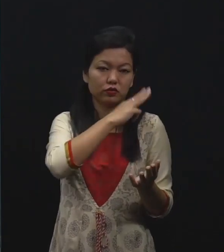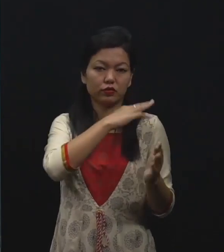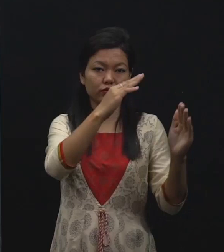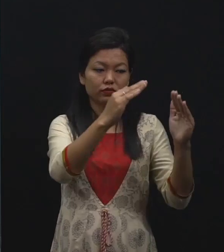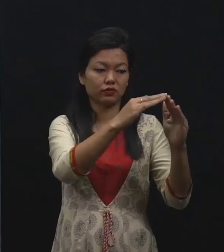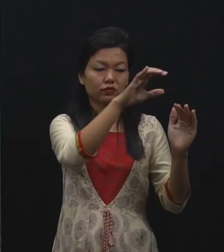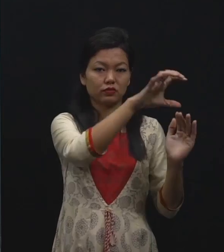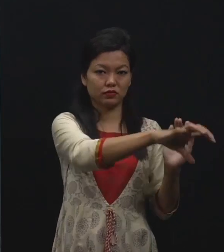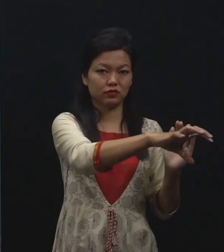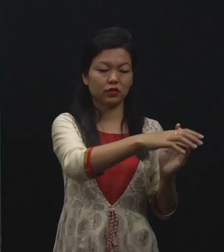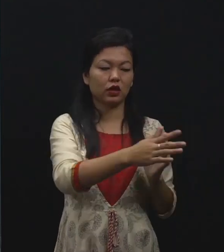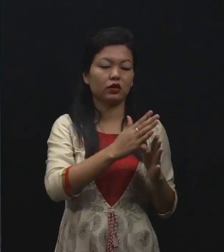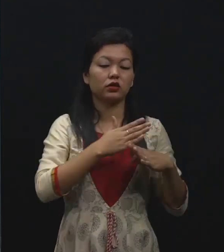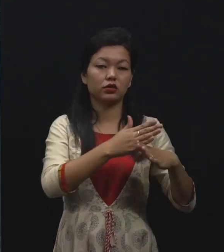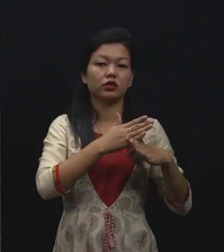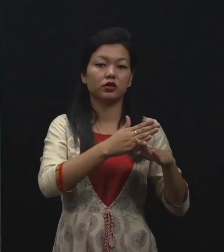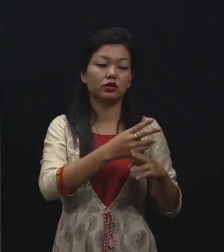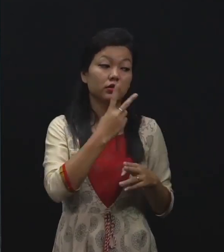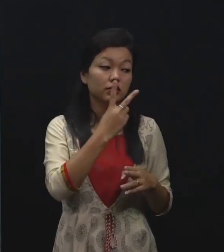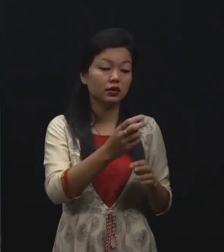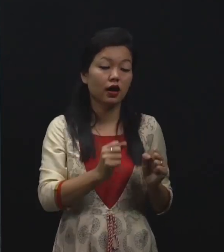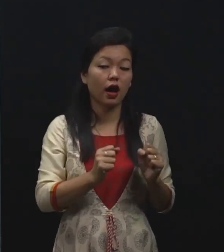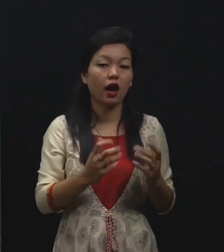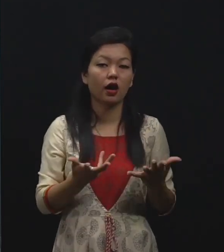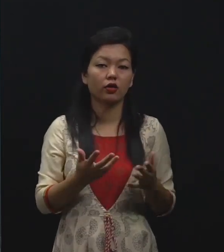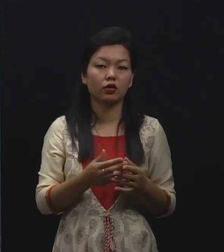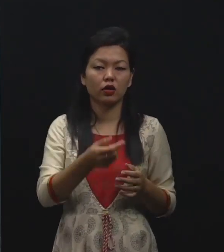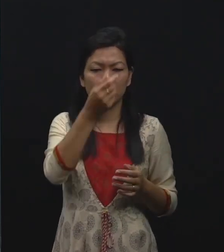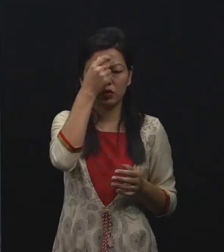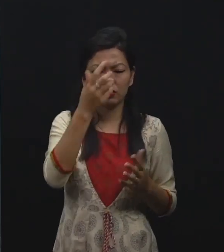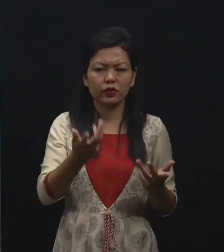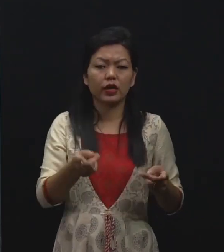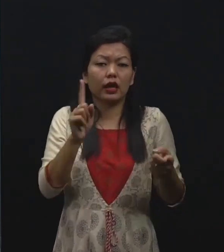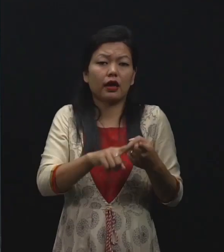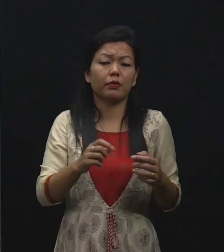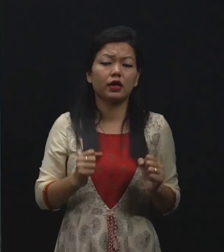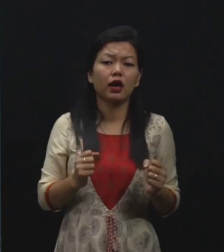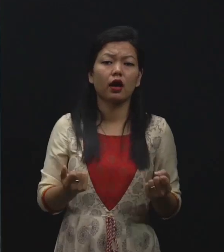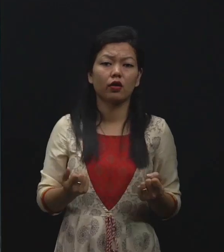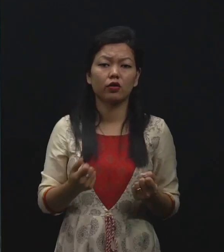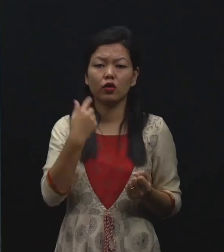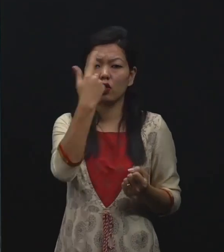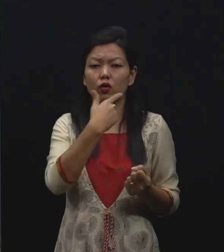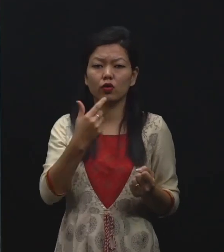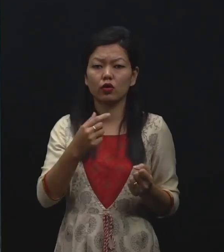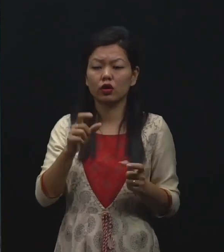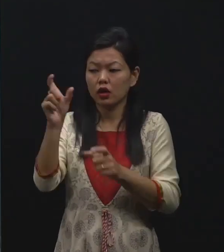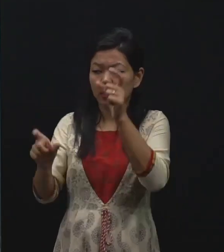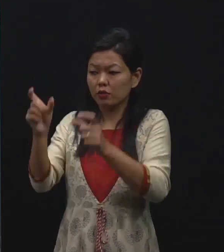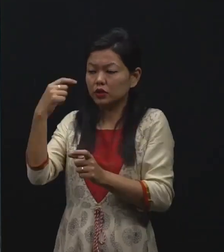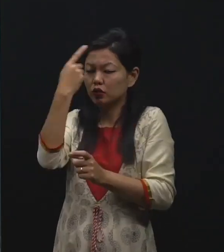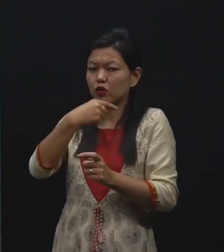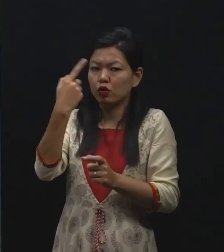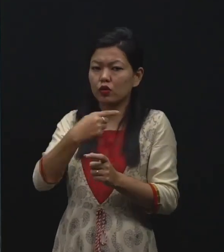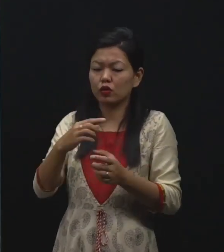police officer, and they used to lodge their FIR, okay. So there are certain process.